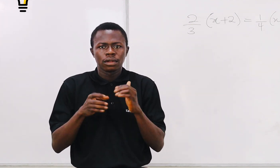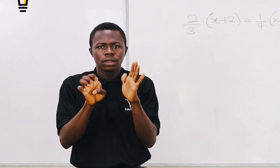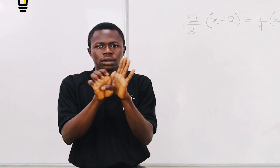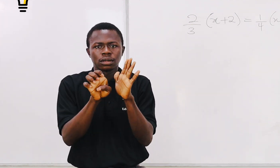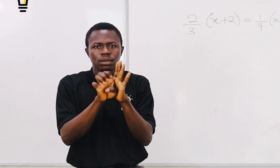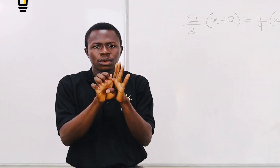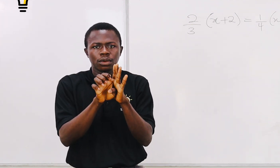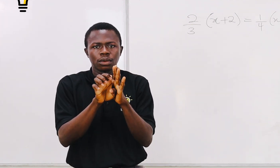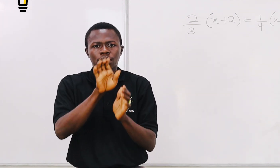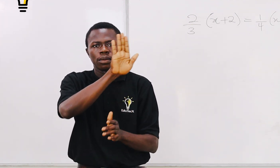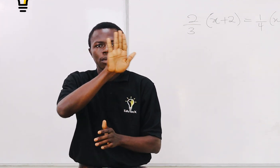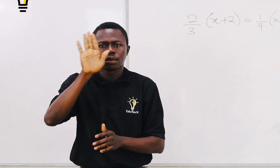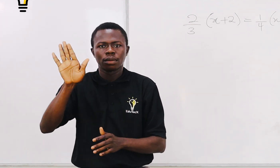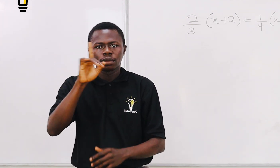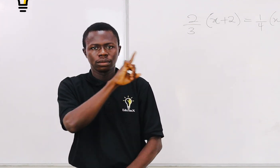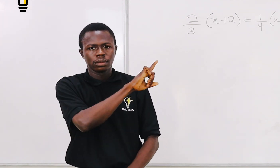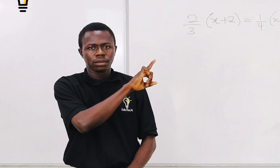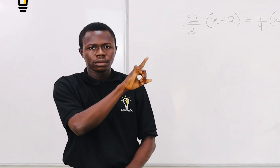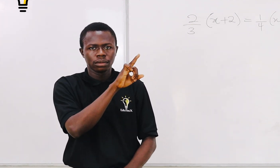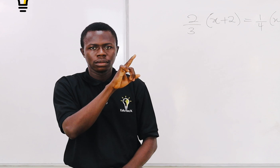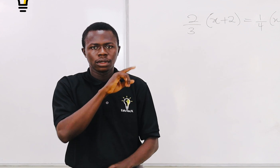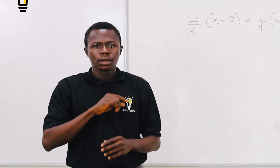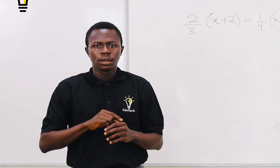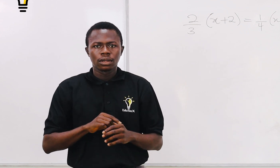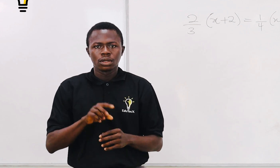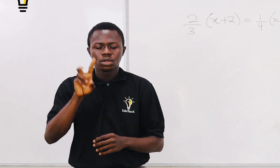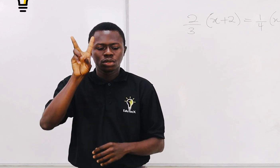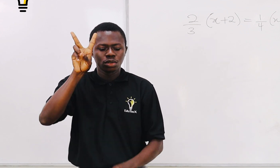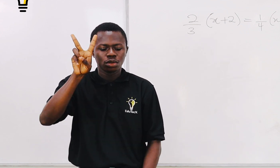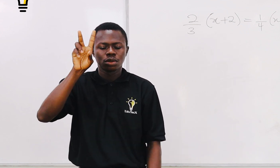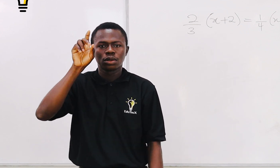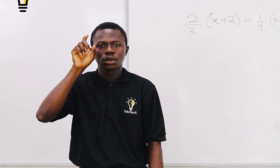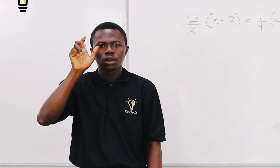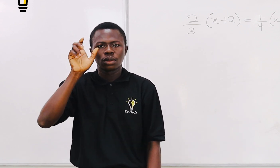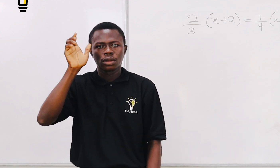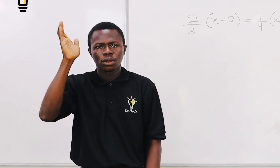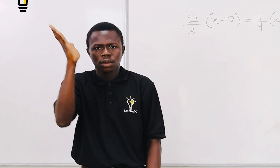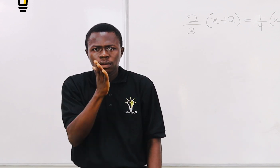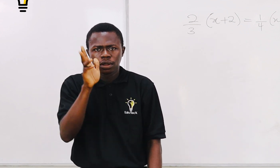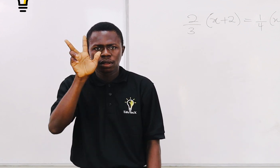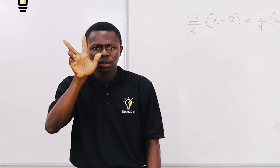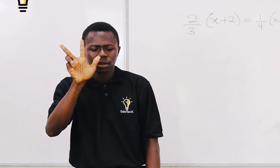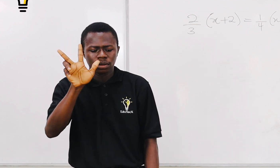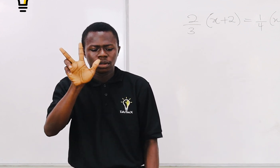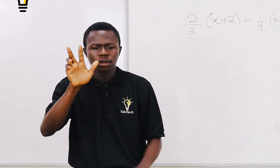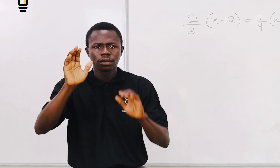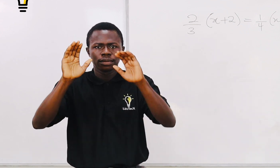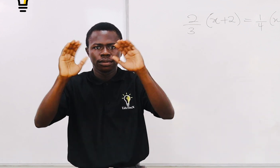again, just like I was saying, we have an example on the board expressed as 2 divided by 3 in one